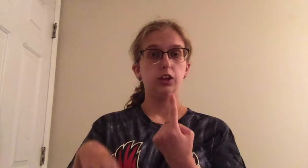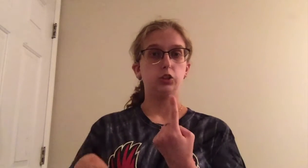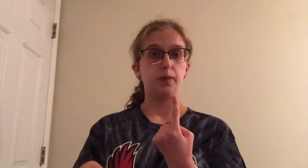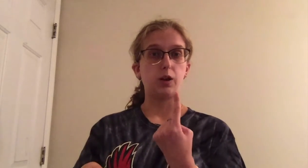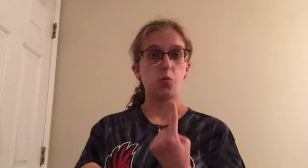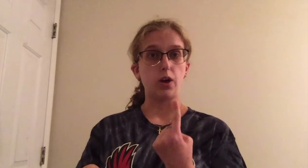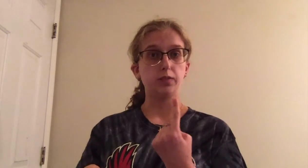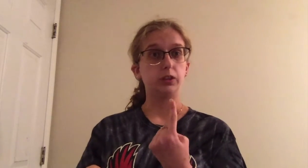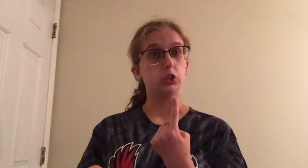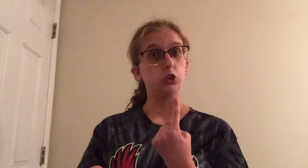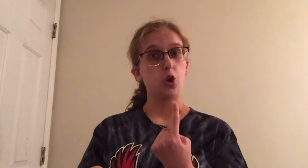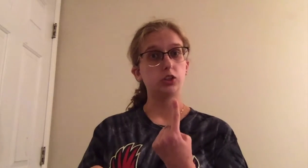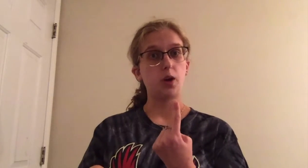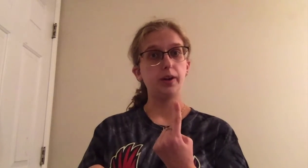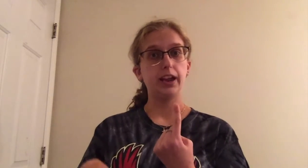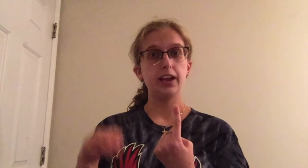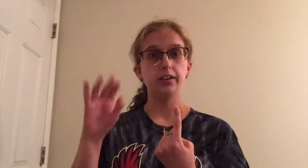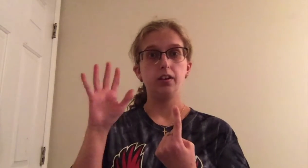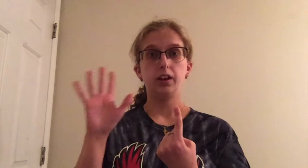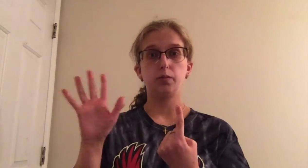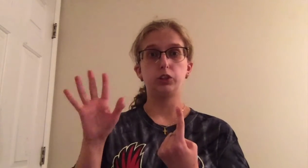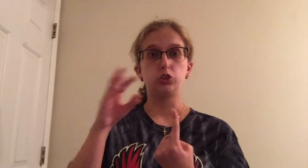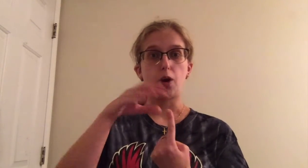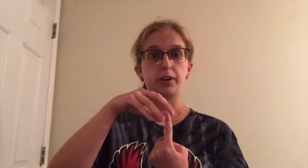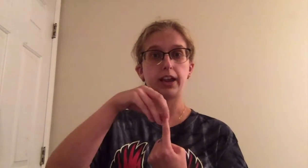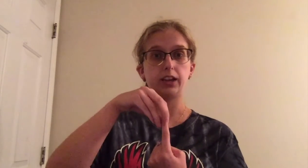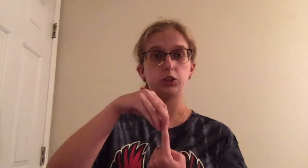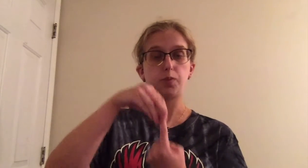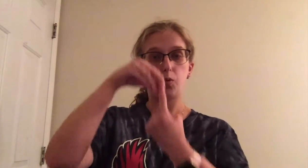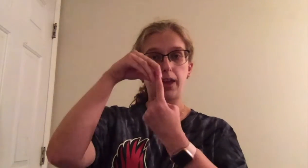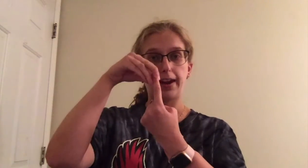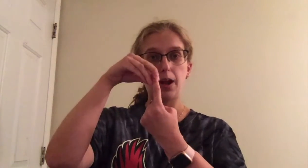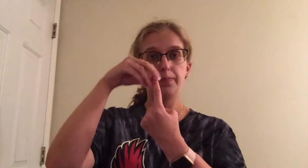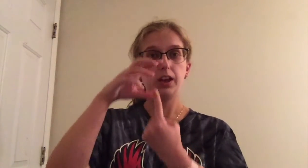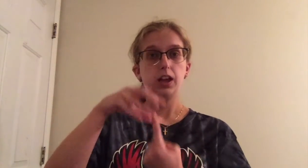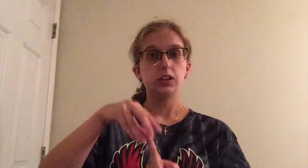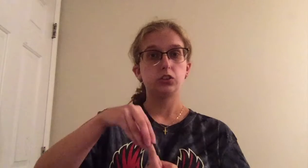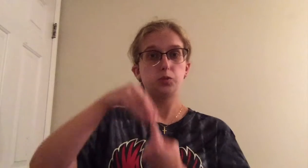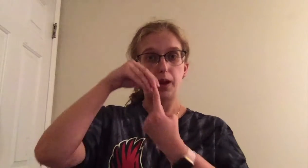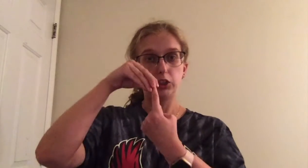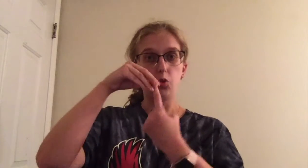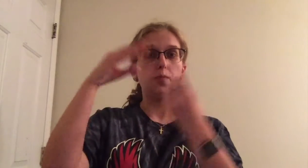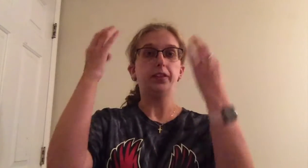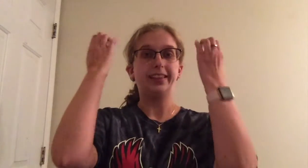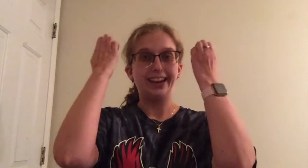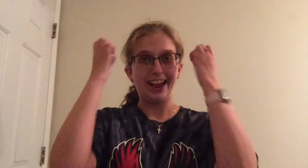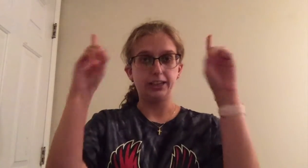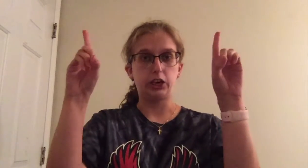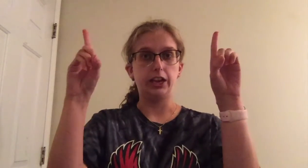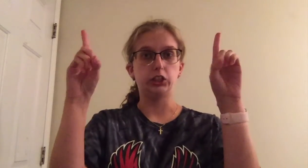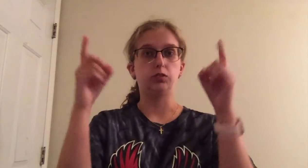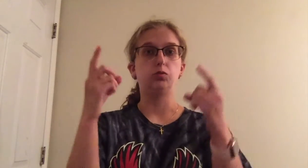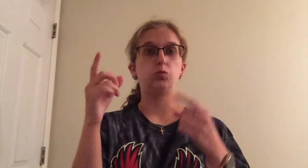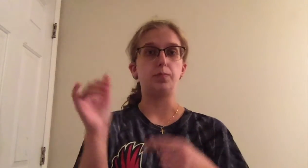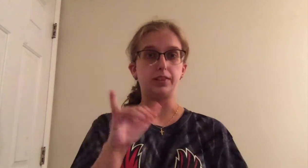make a 1 with your non-dominant hand, and with your dominant hand, you pull that up. Special, and then education would be the same